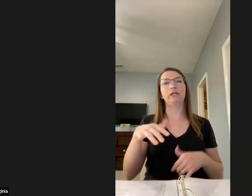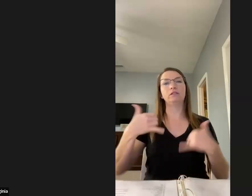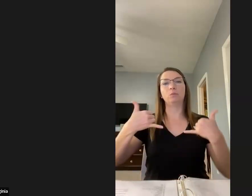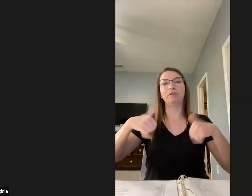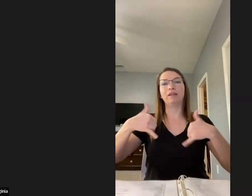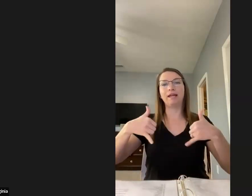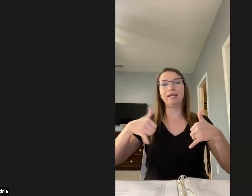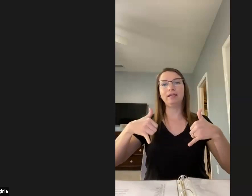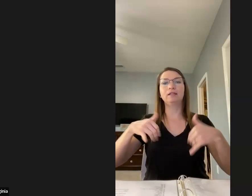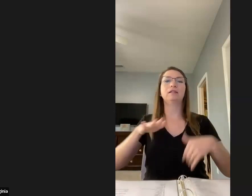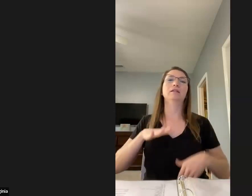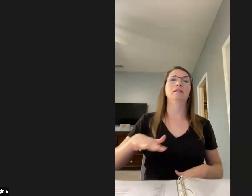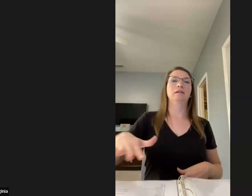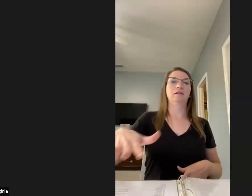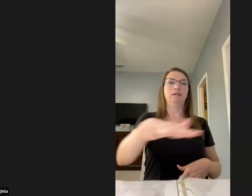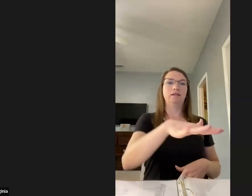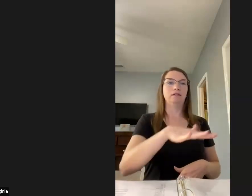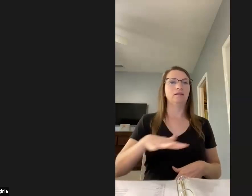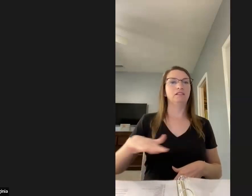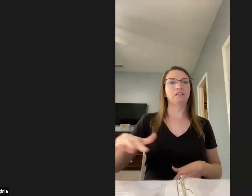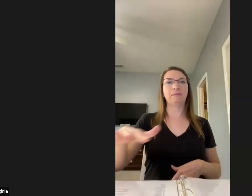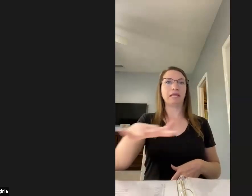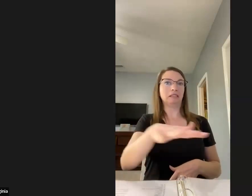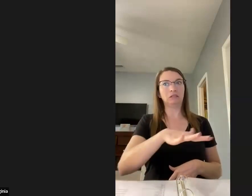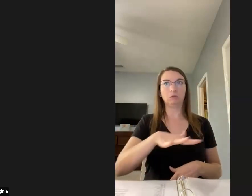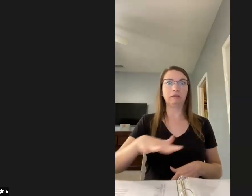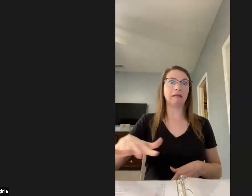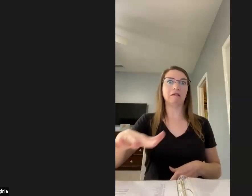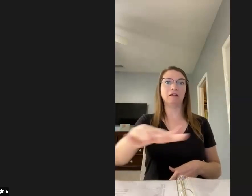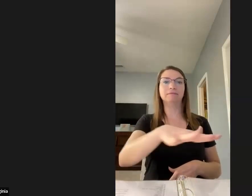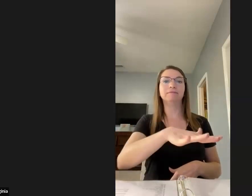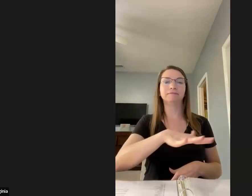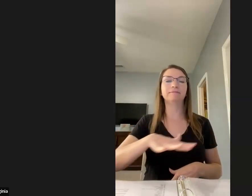so play space or area.